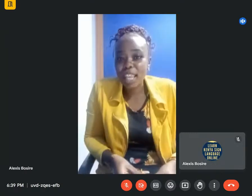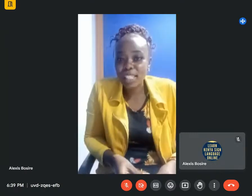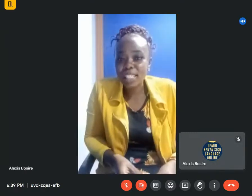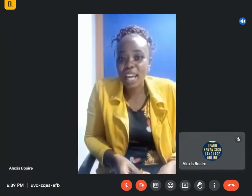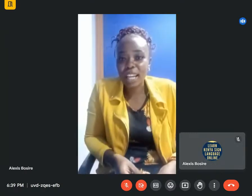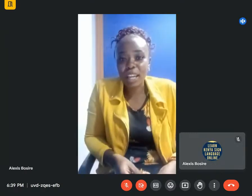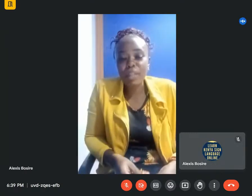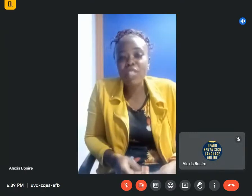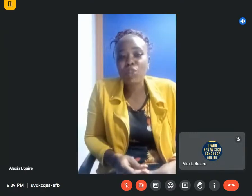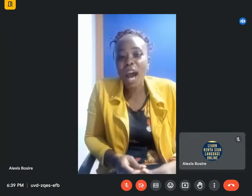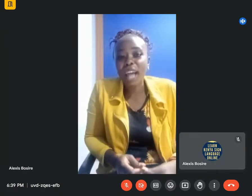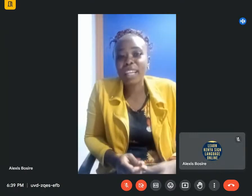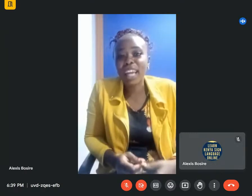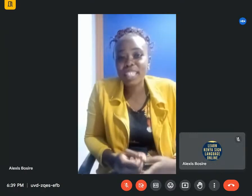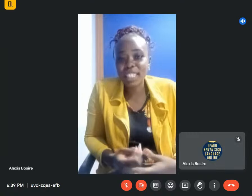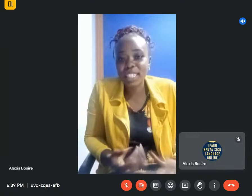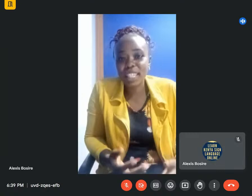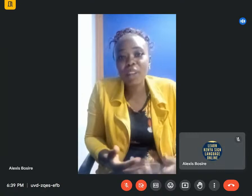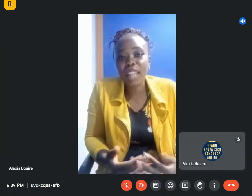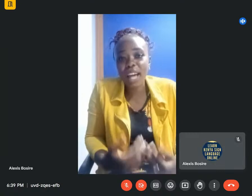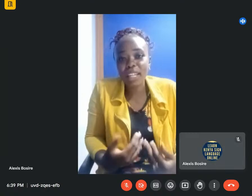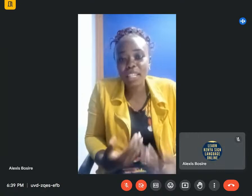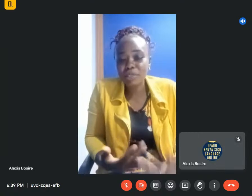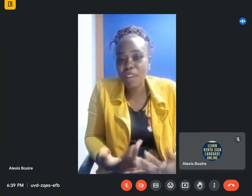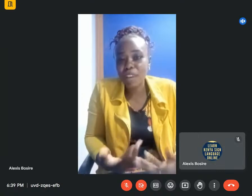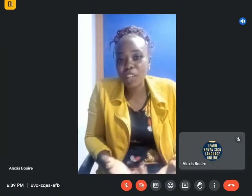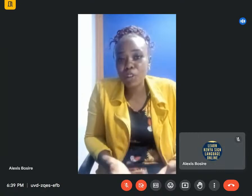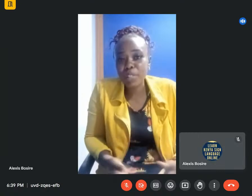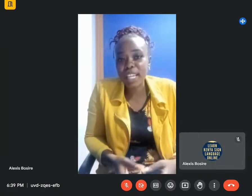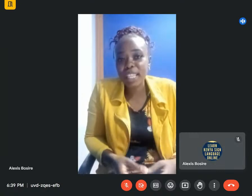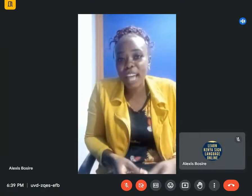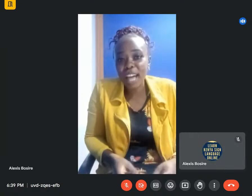that sign. It's your identity. Now they're identifying you using that